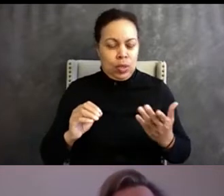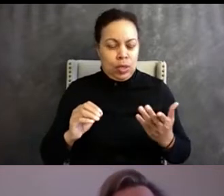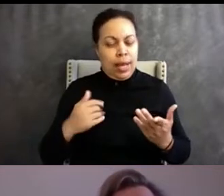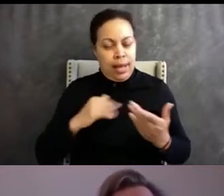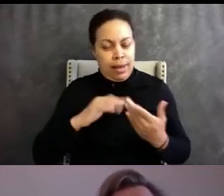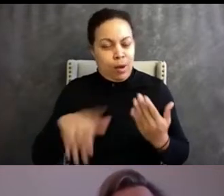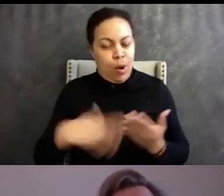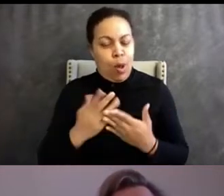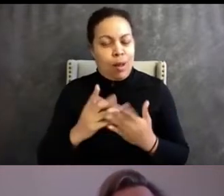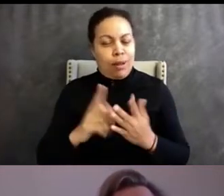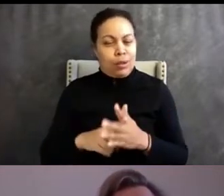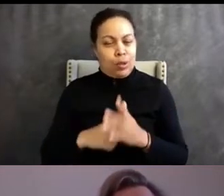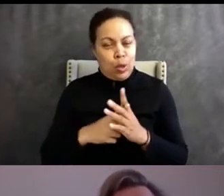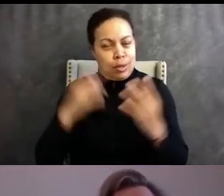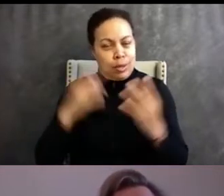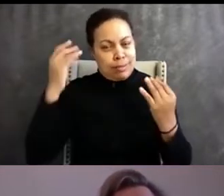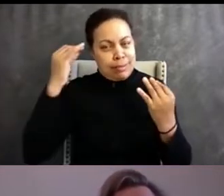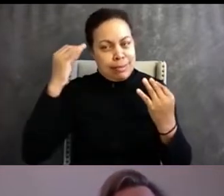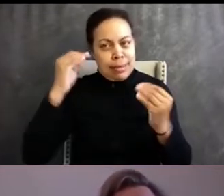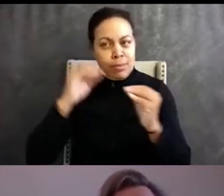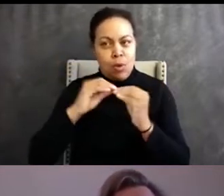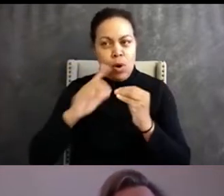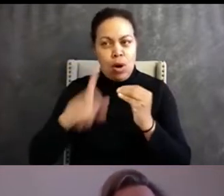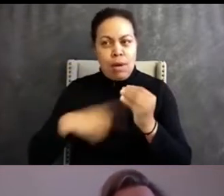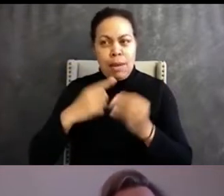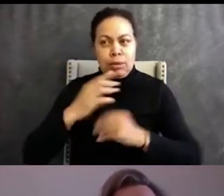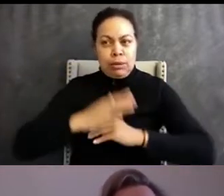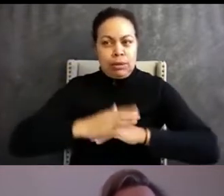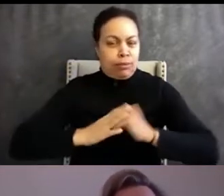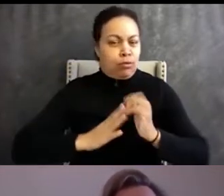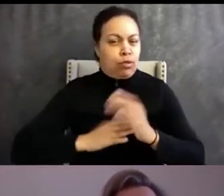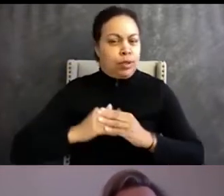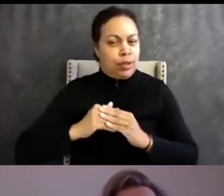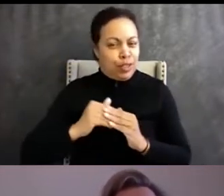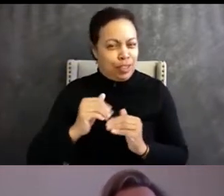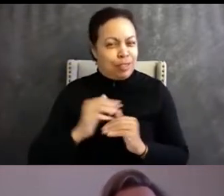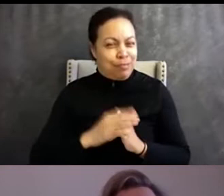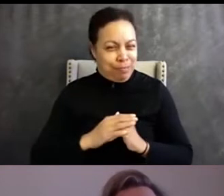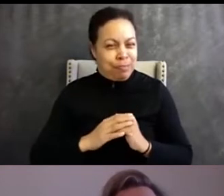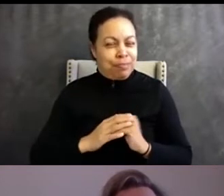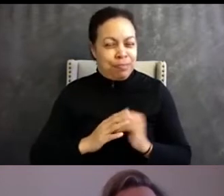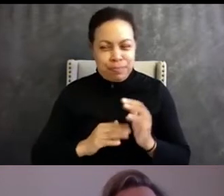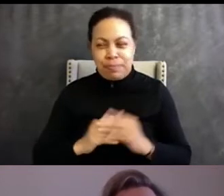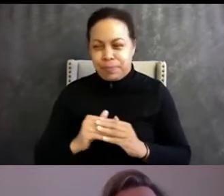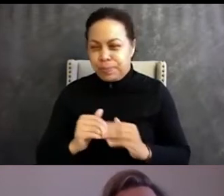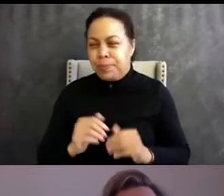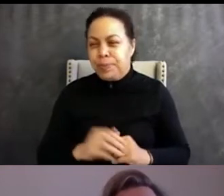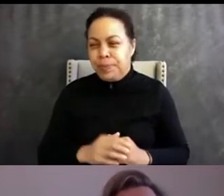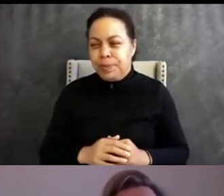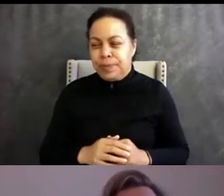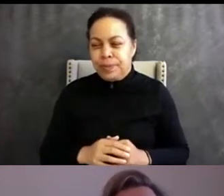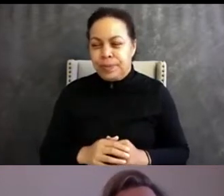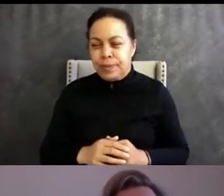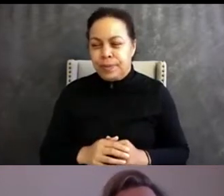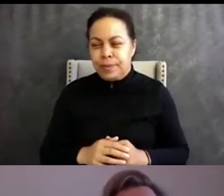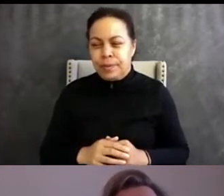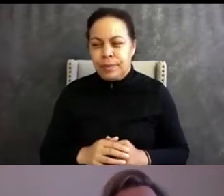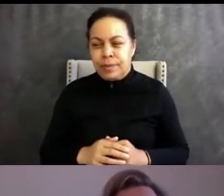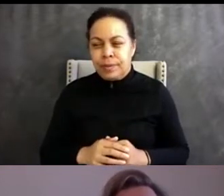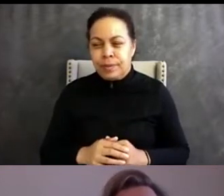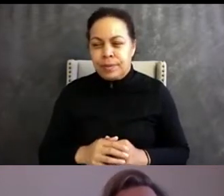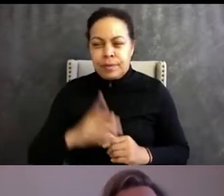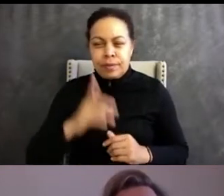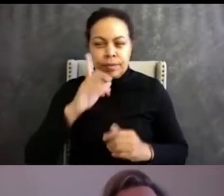start thinking about comfort. I think that in a